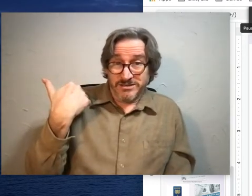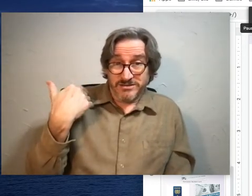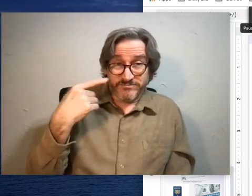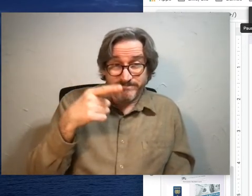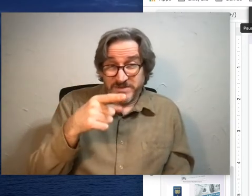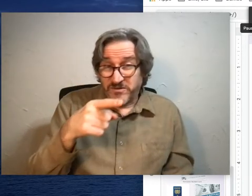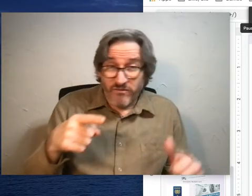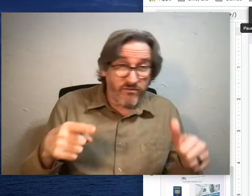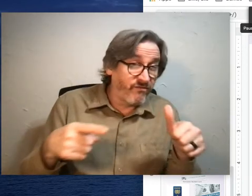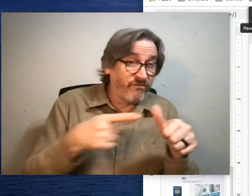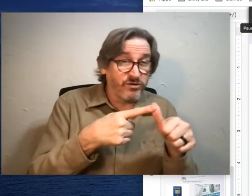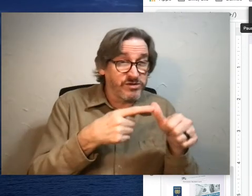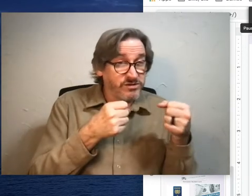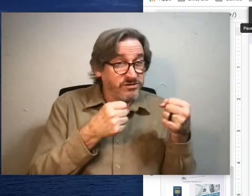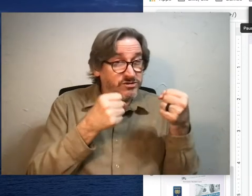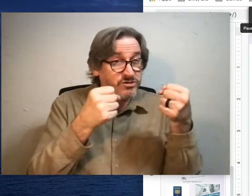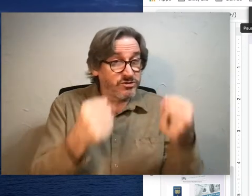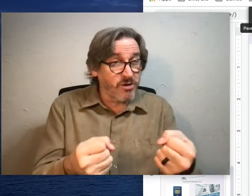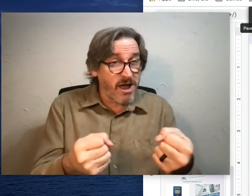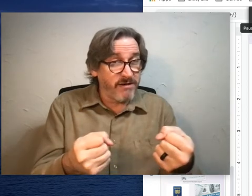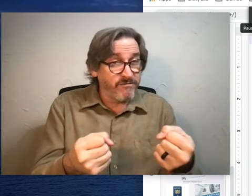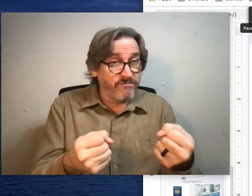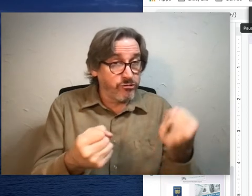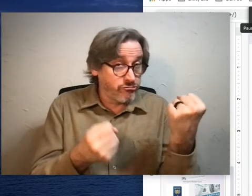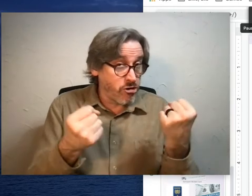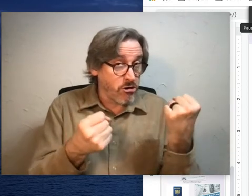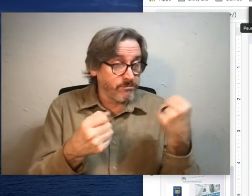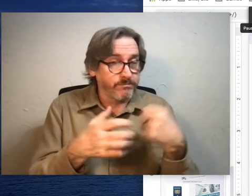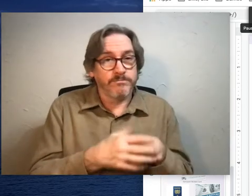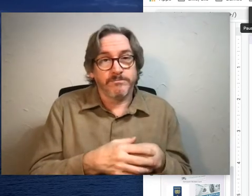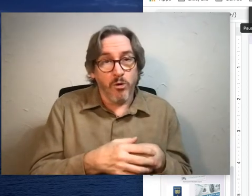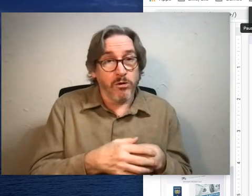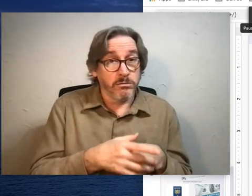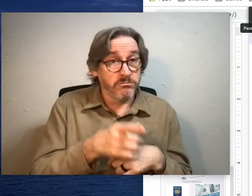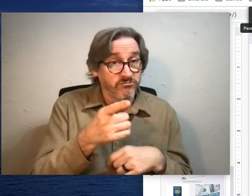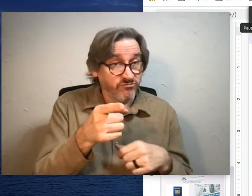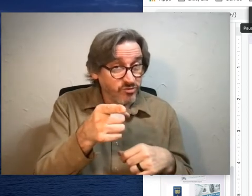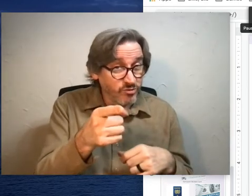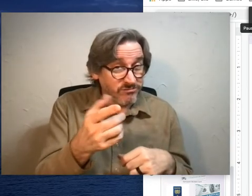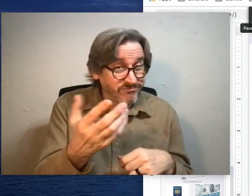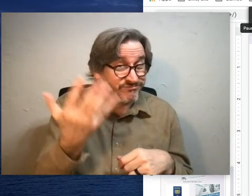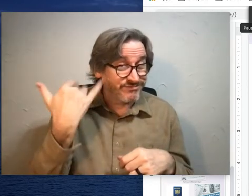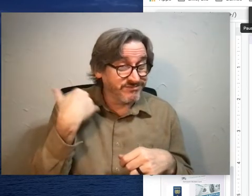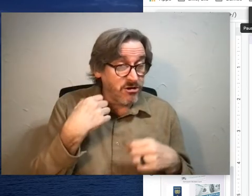past, first drive car, or